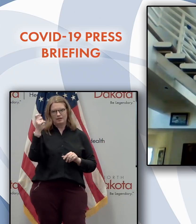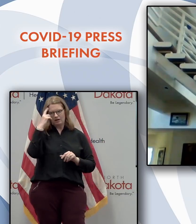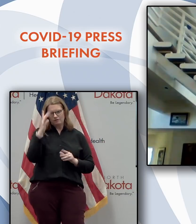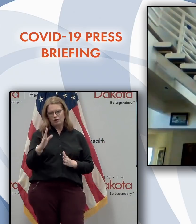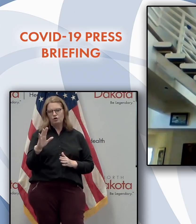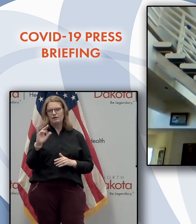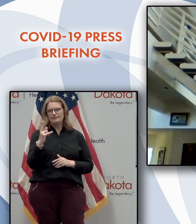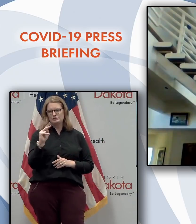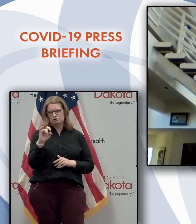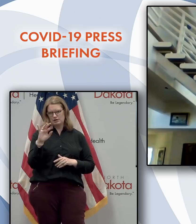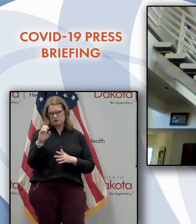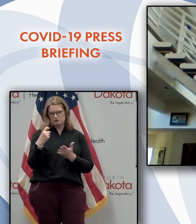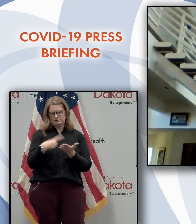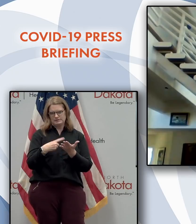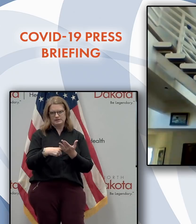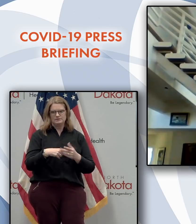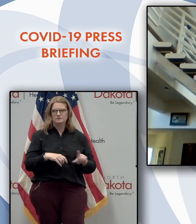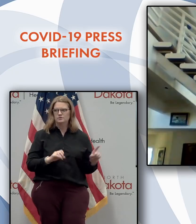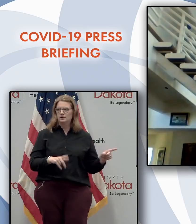outlined.